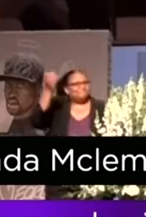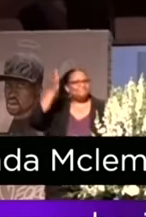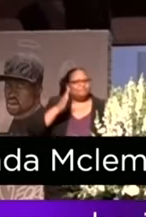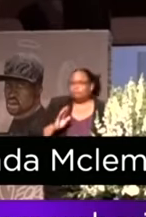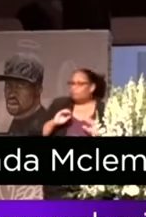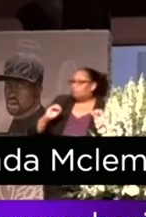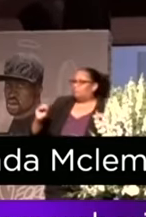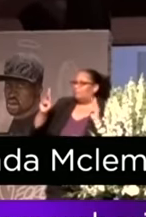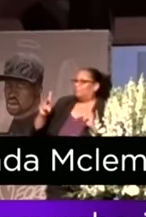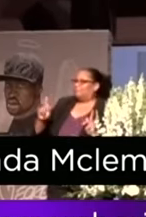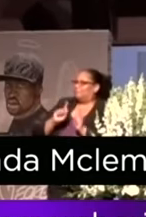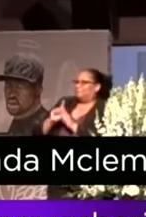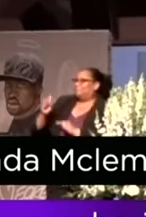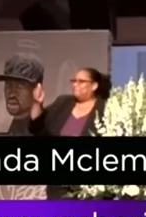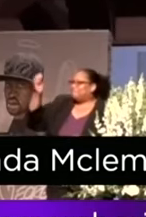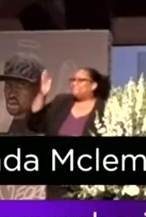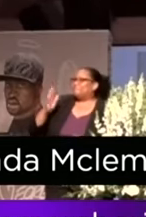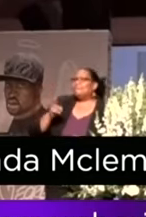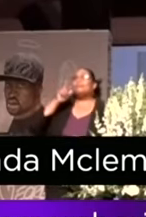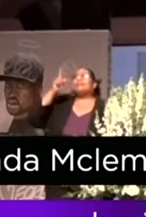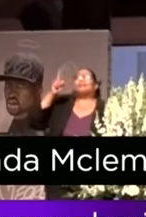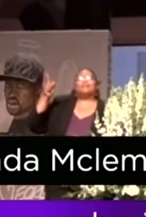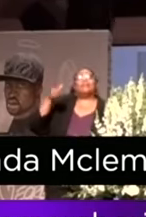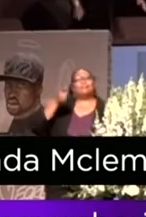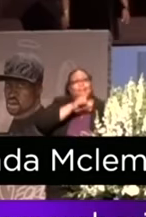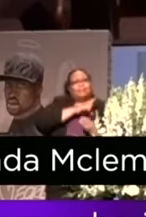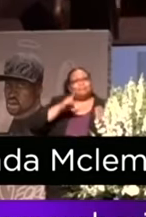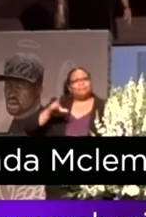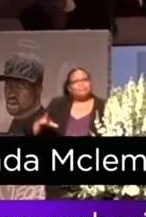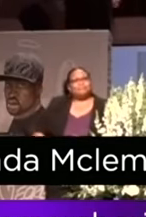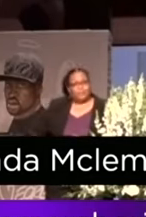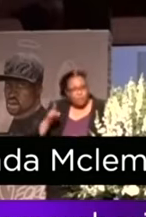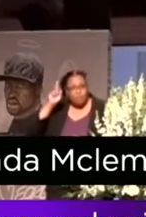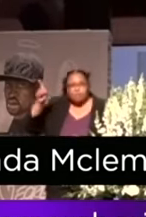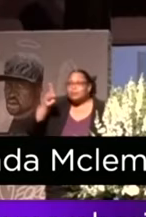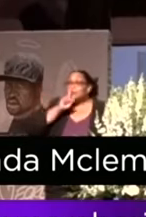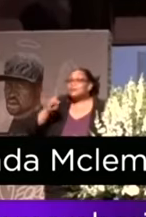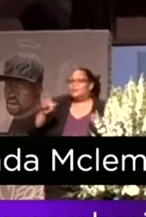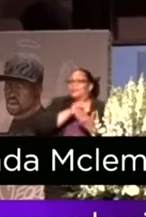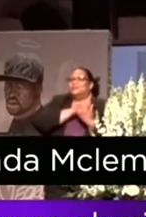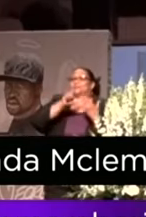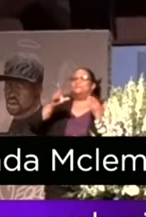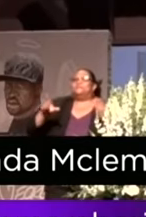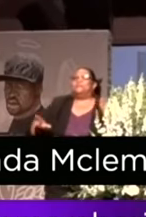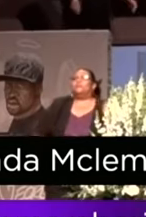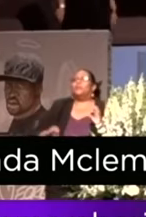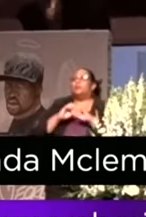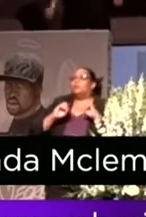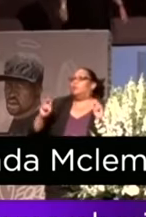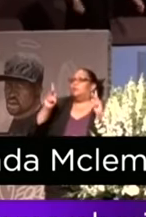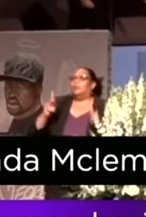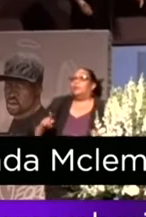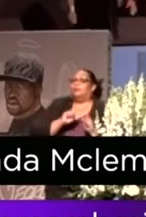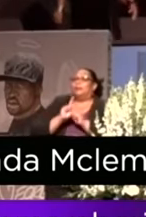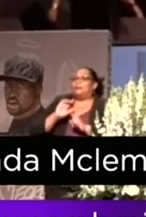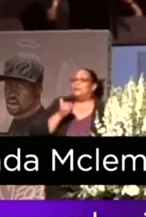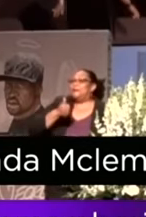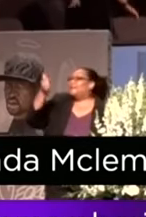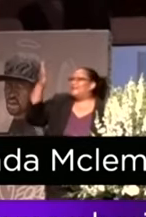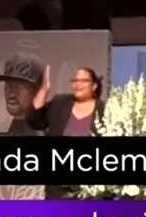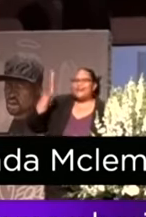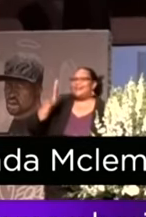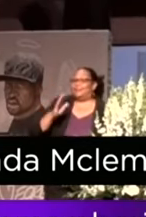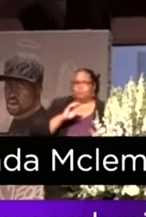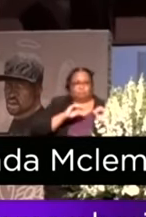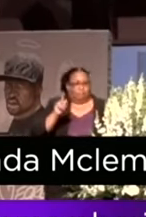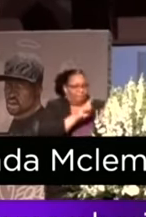like our God. Nobody like our God. He is Lord. He is Lord. Nobody like our